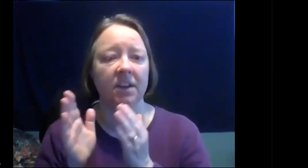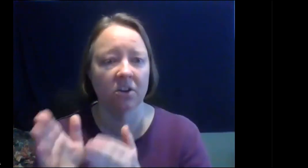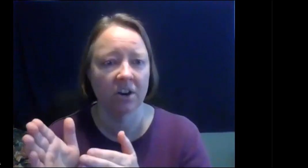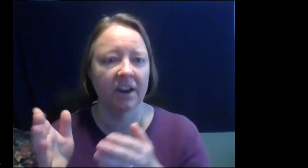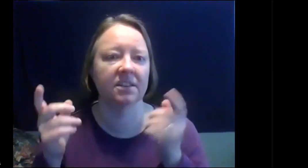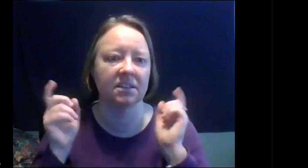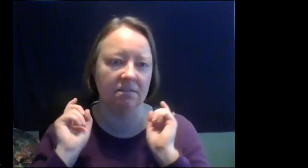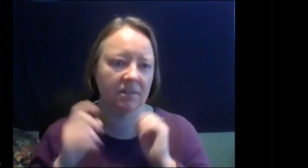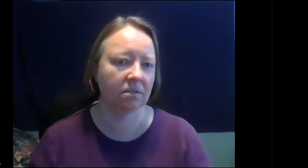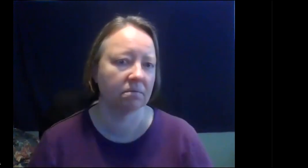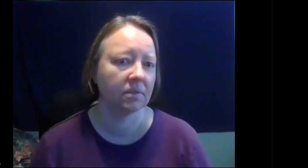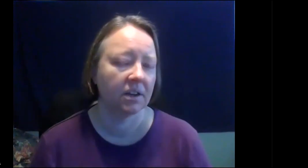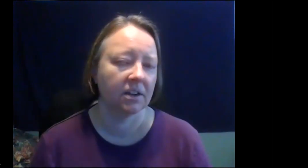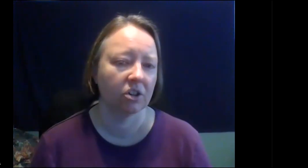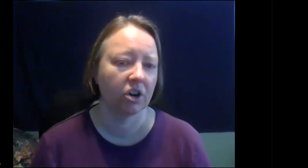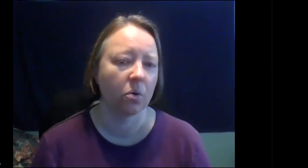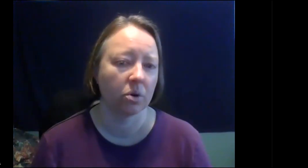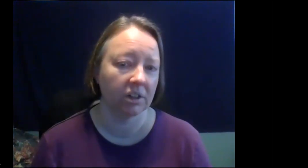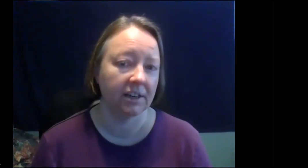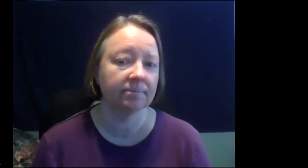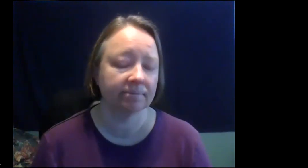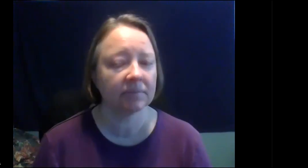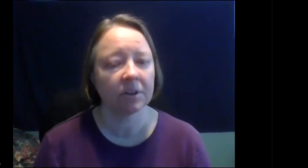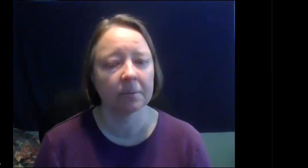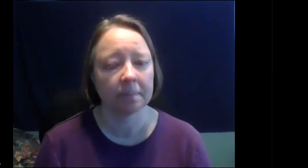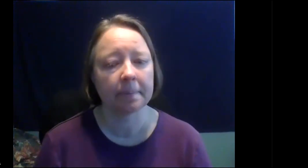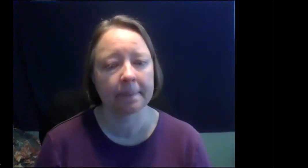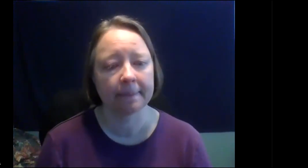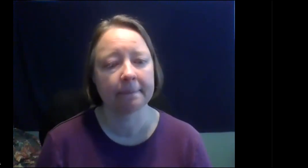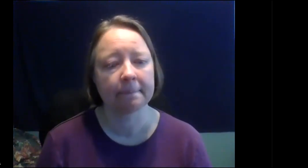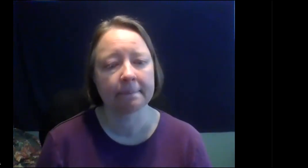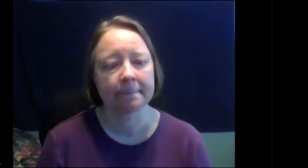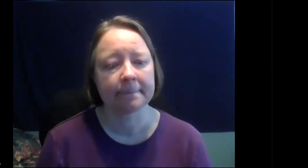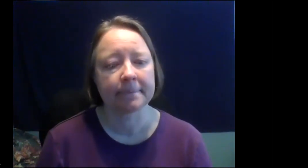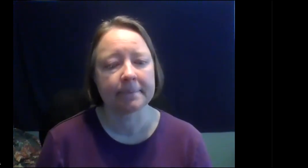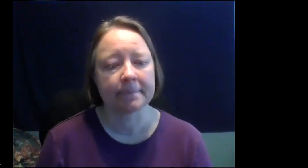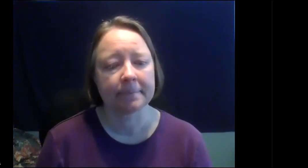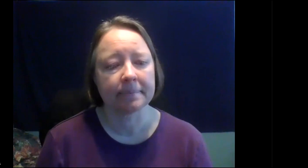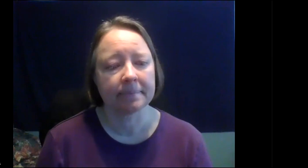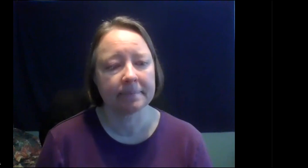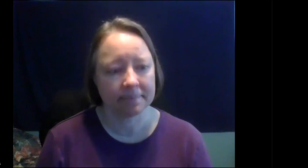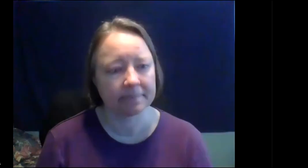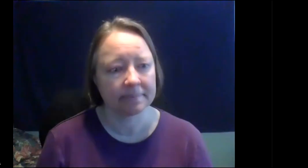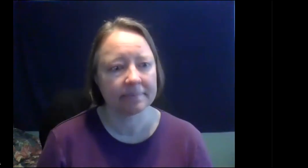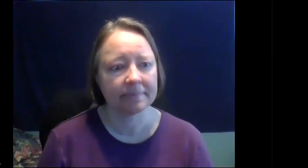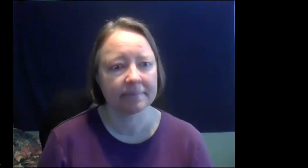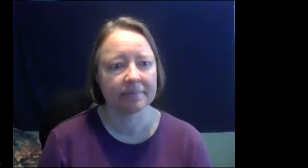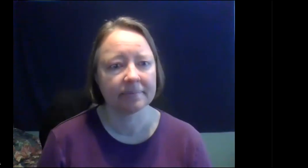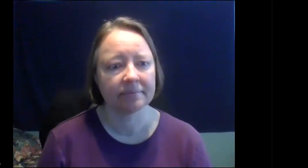having hearing aids and orally. So. Thank you. Mhm. Okay,